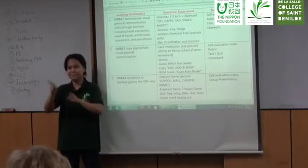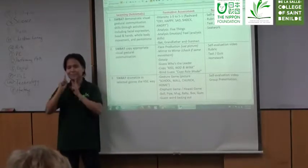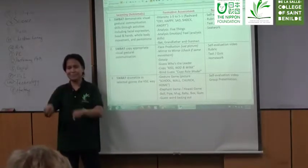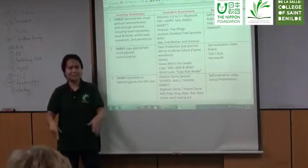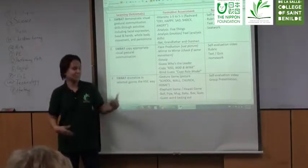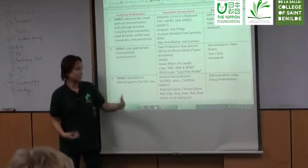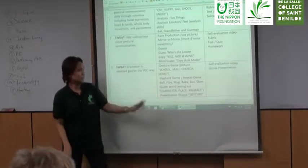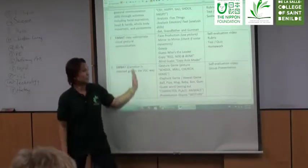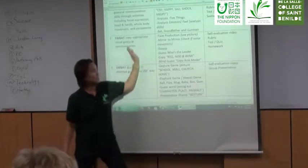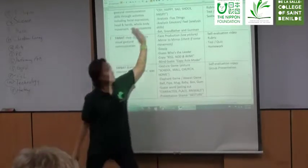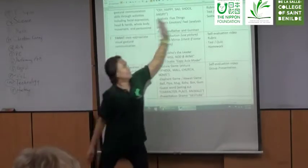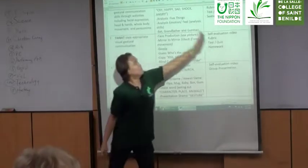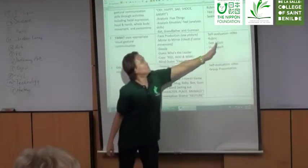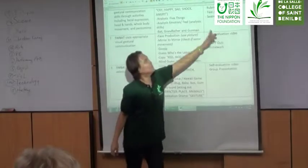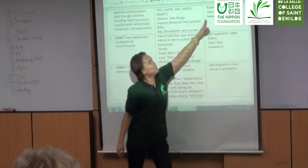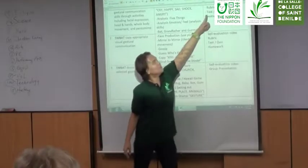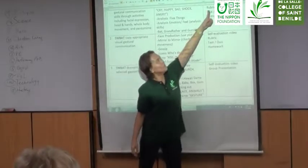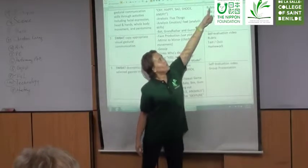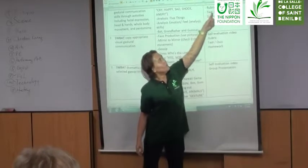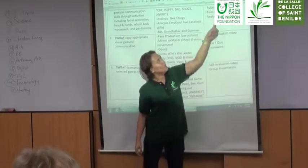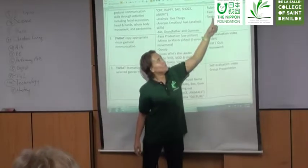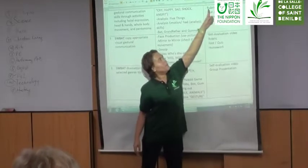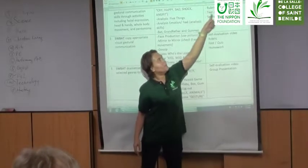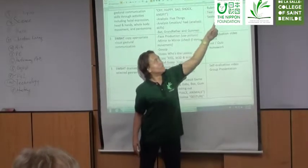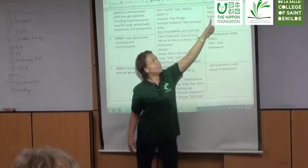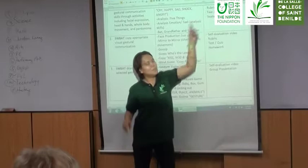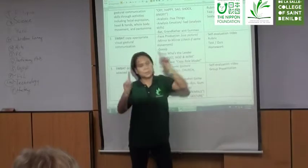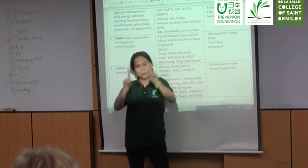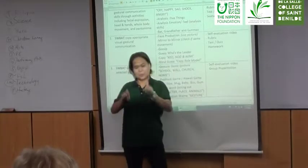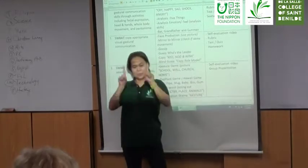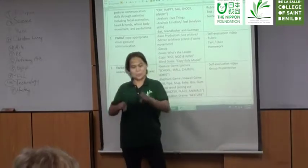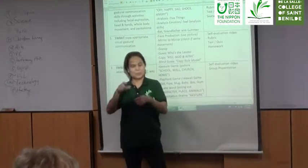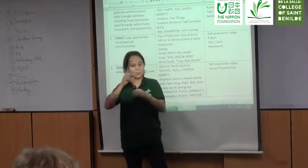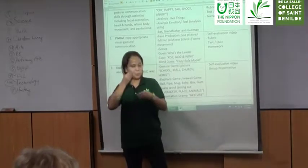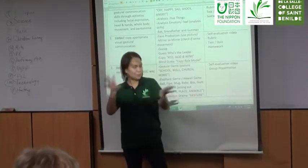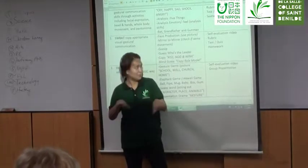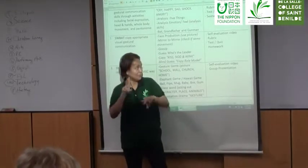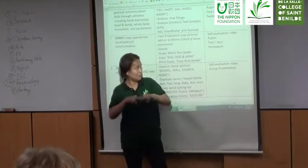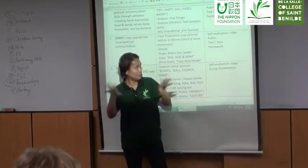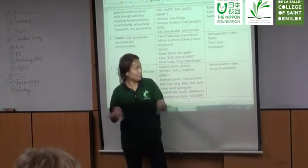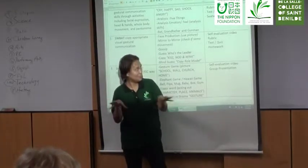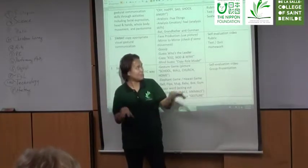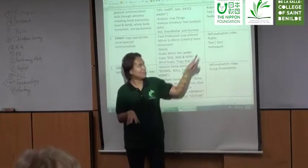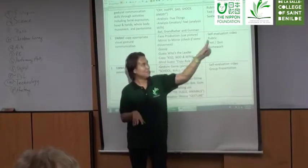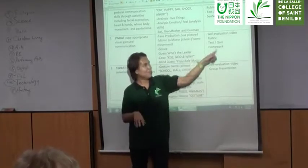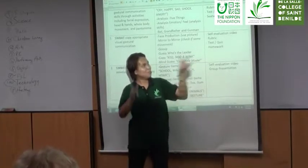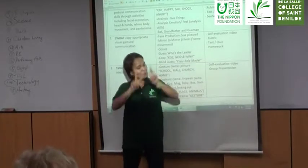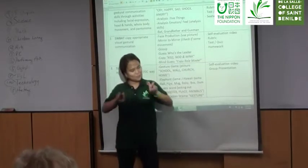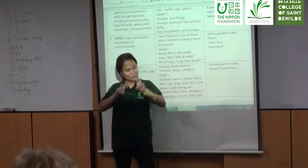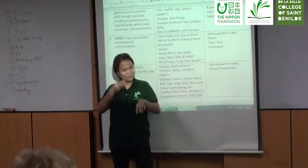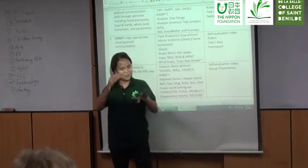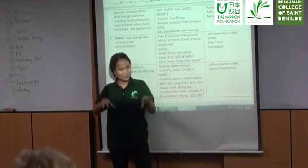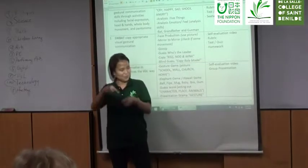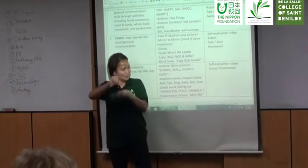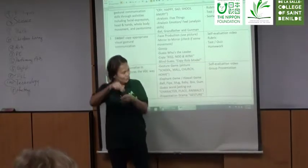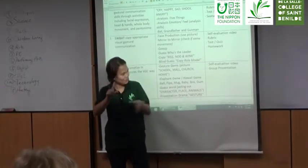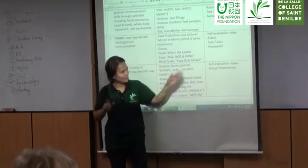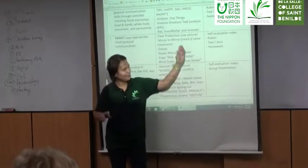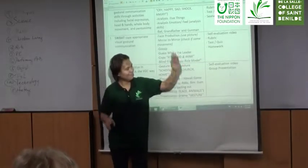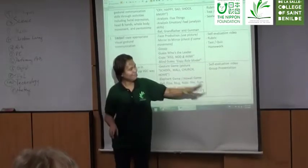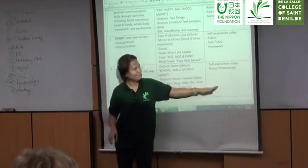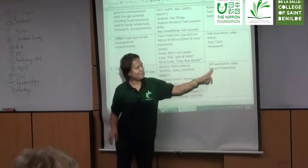I guess you have to answer something from a card. We use rubrics,